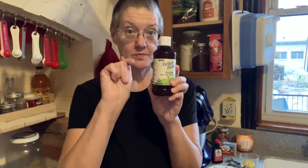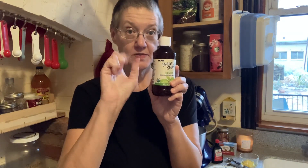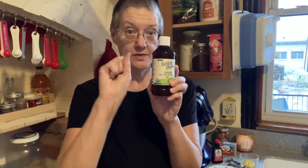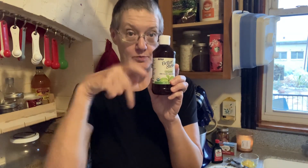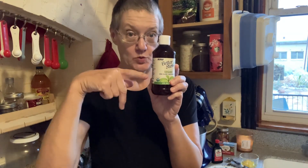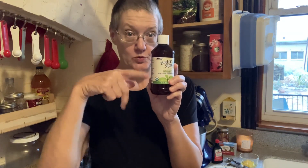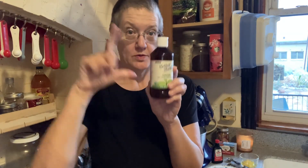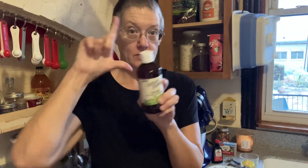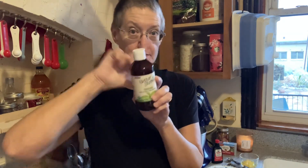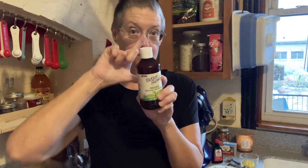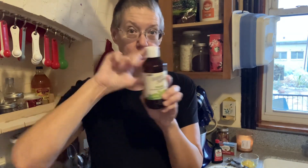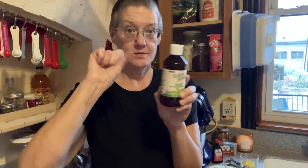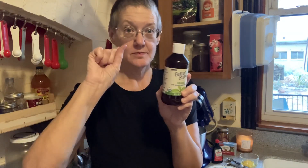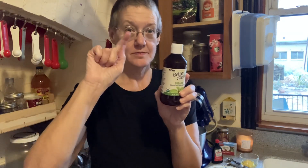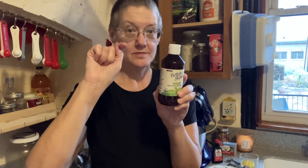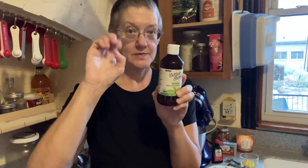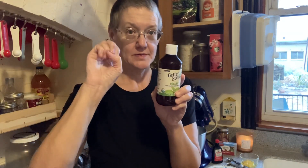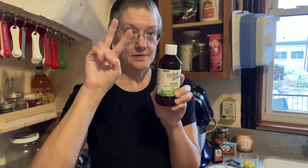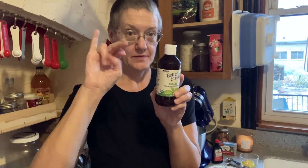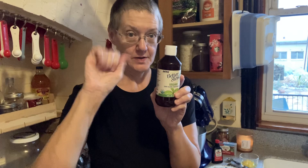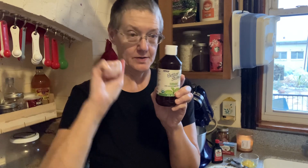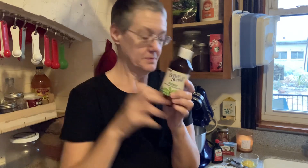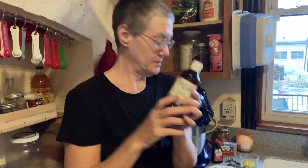And 1 teaspoon of liquid stevia.